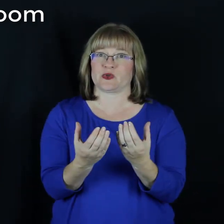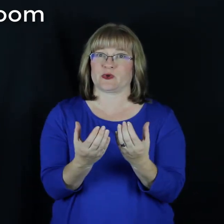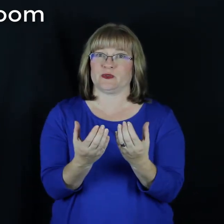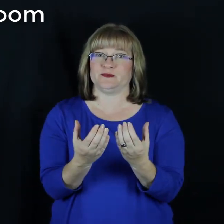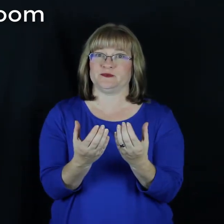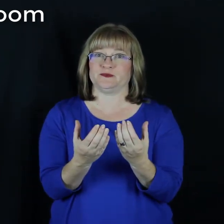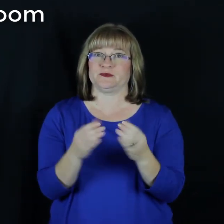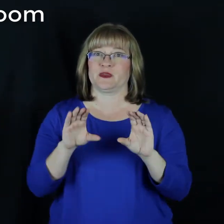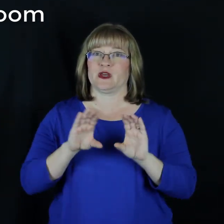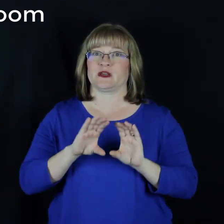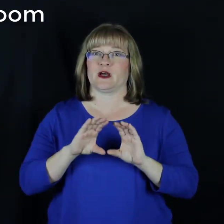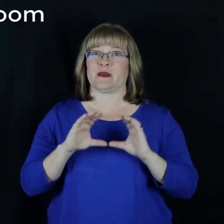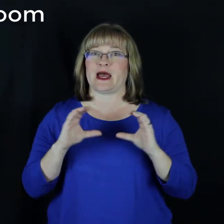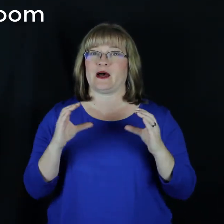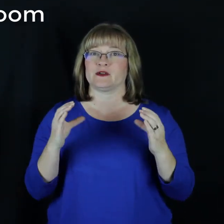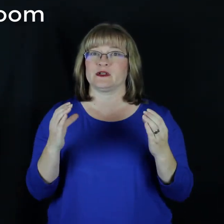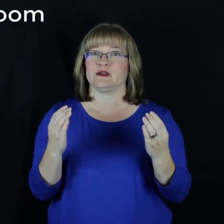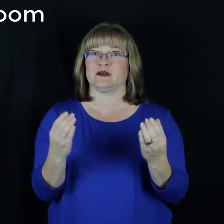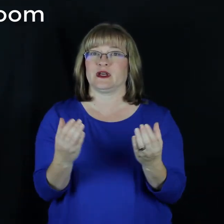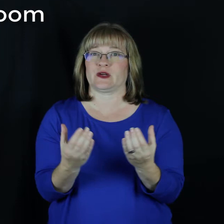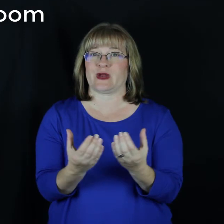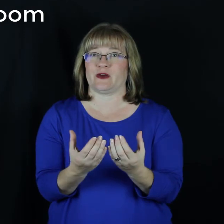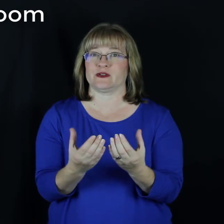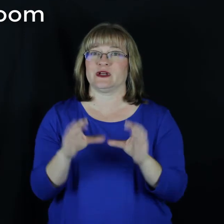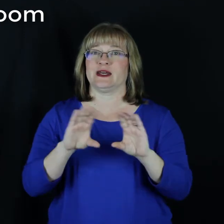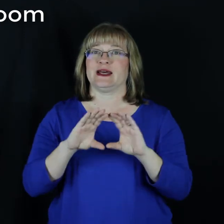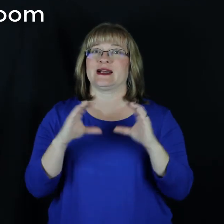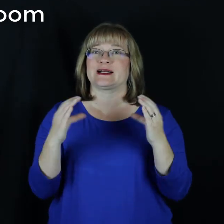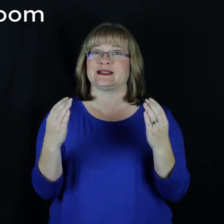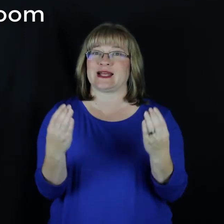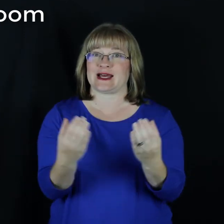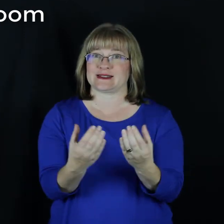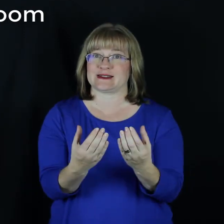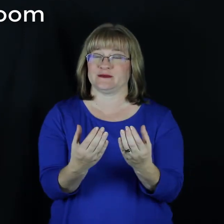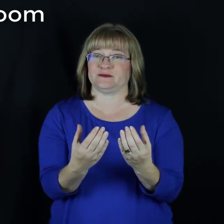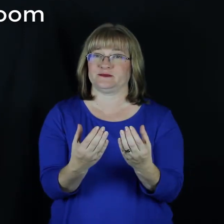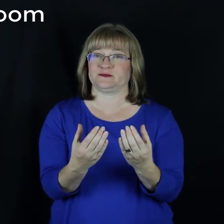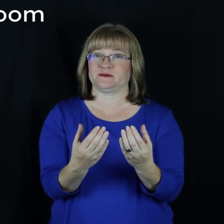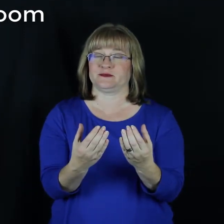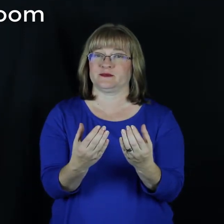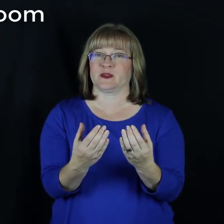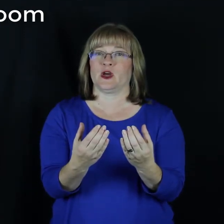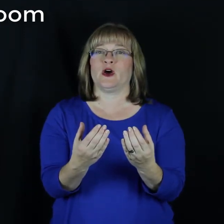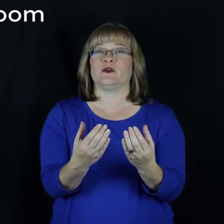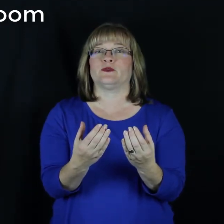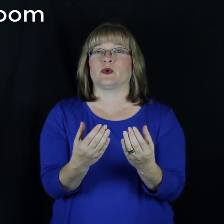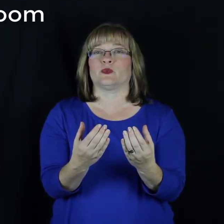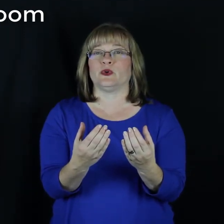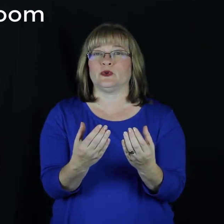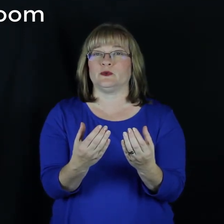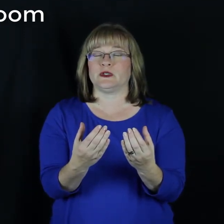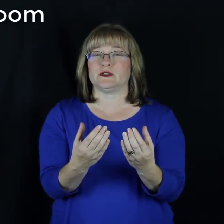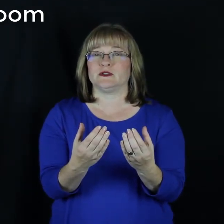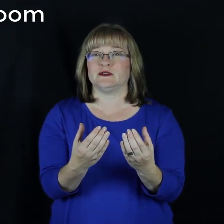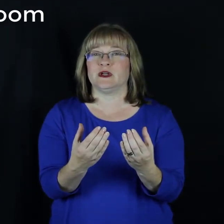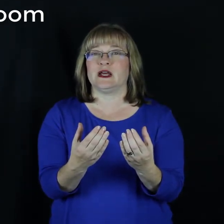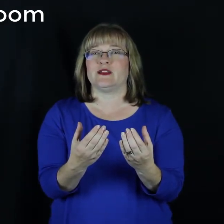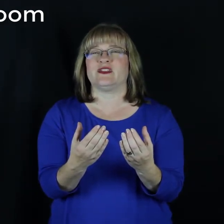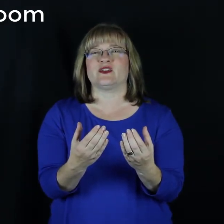circle. Come out and around. Class. For room, there's